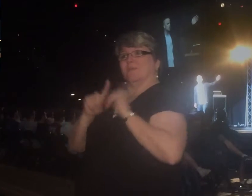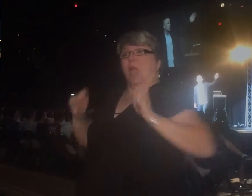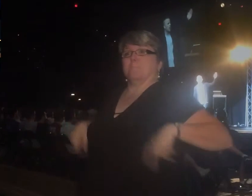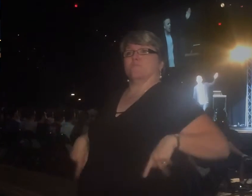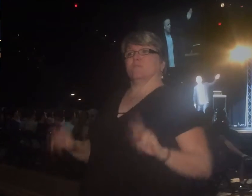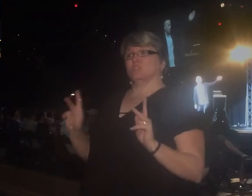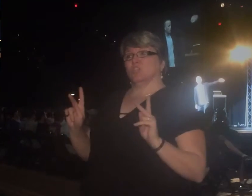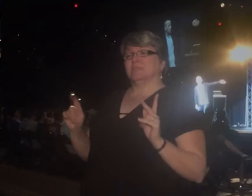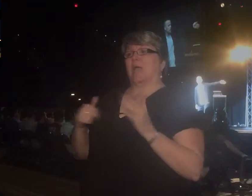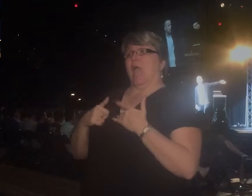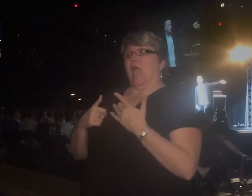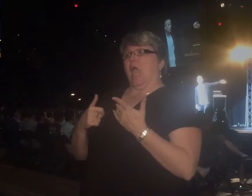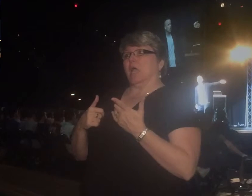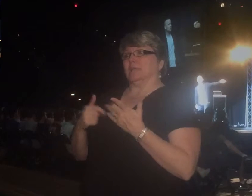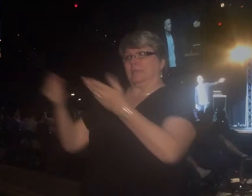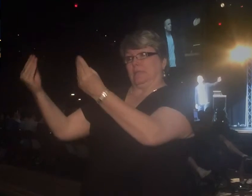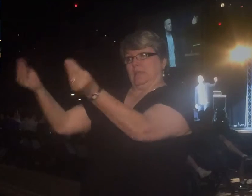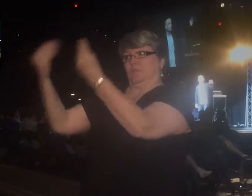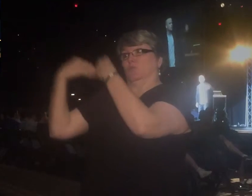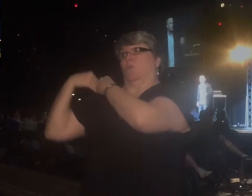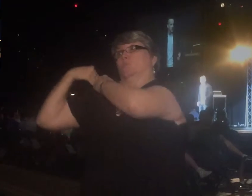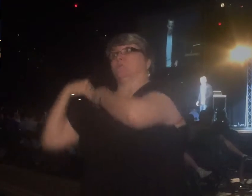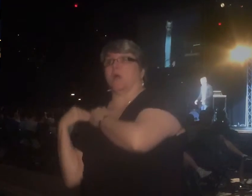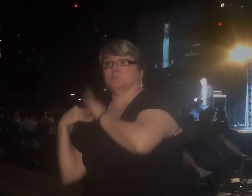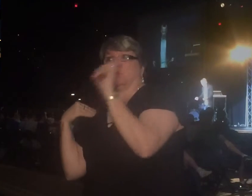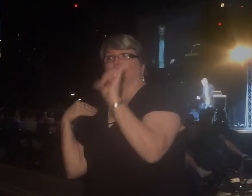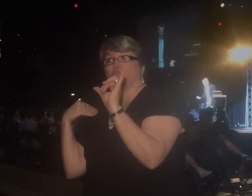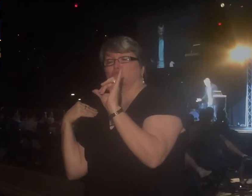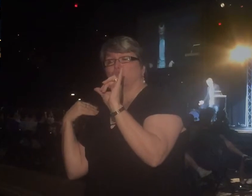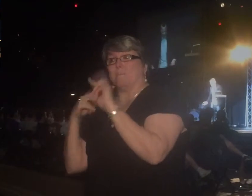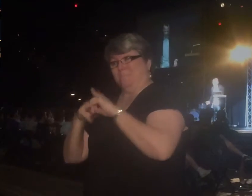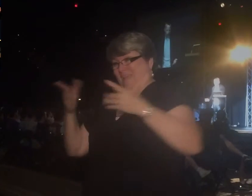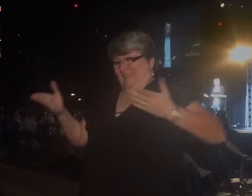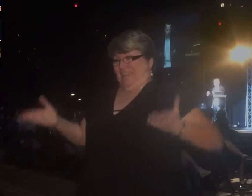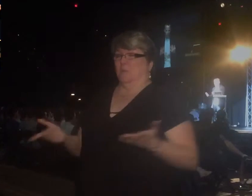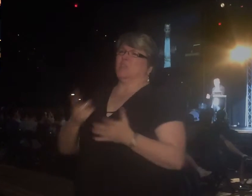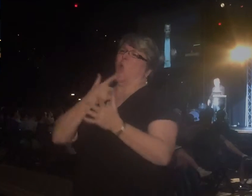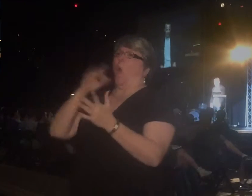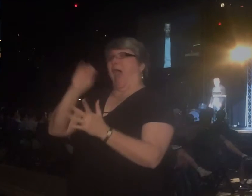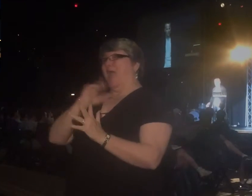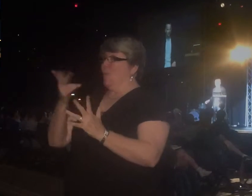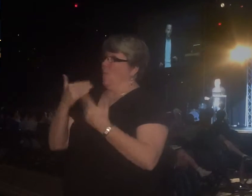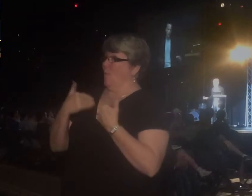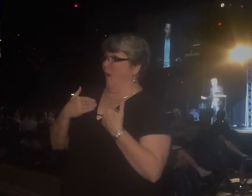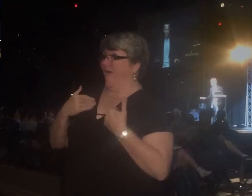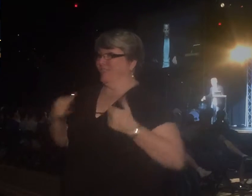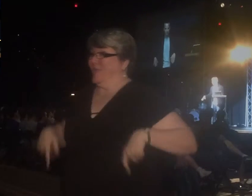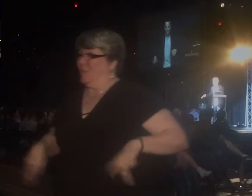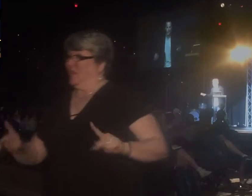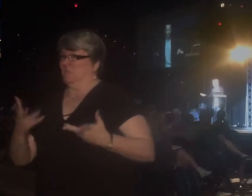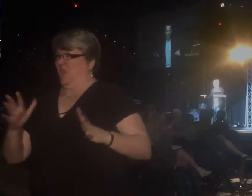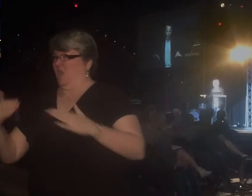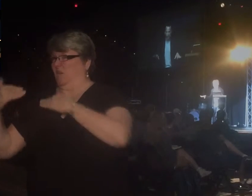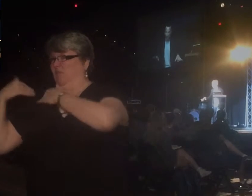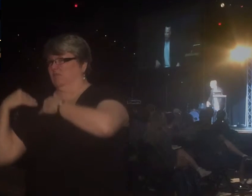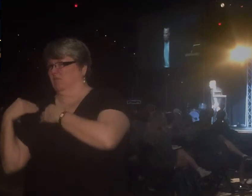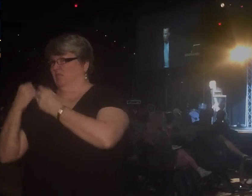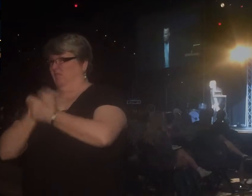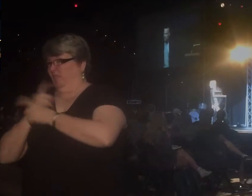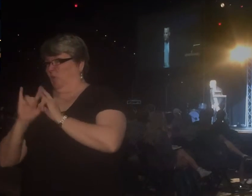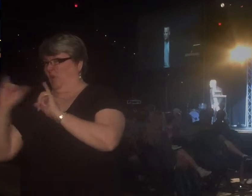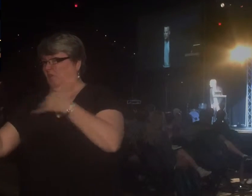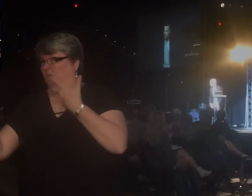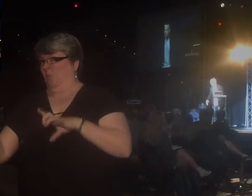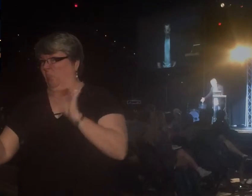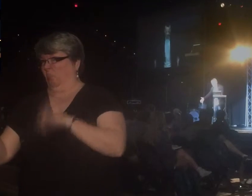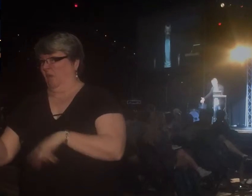affords you all kinds of privileges and shoulders you with all kinds of responsibilities. But in here where you say, well, I want the privileges, but I don't want the weight of